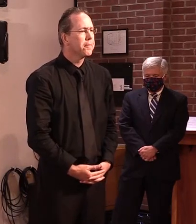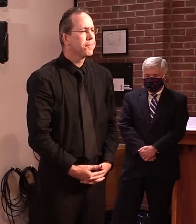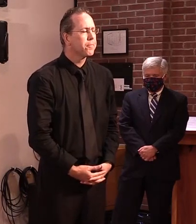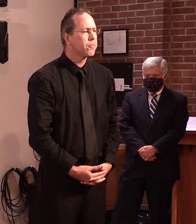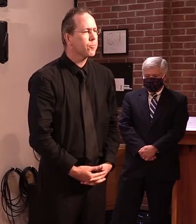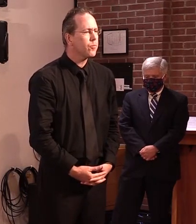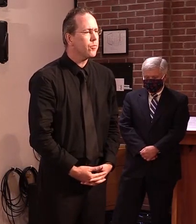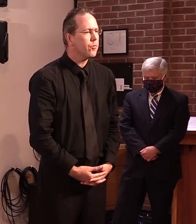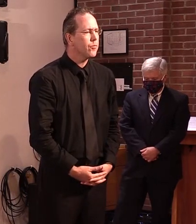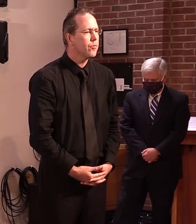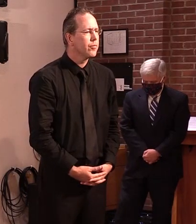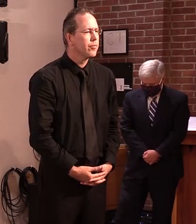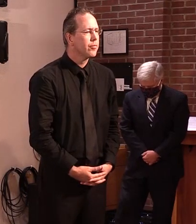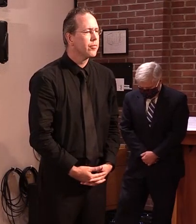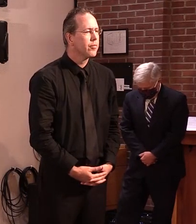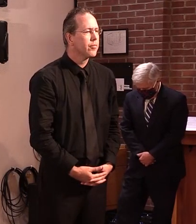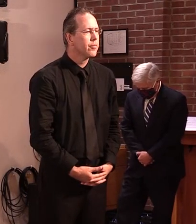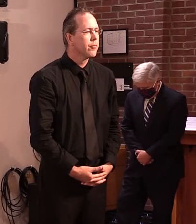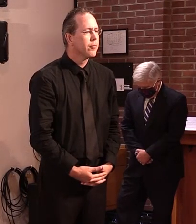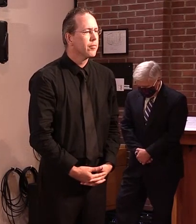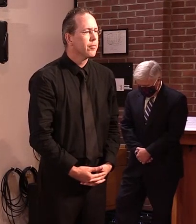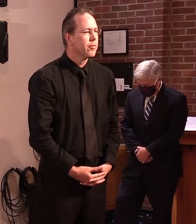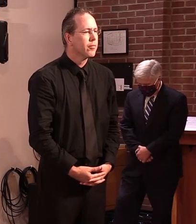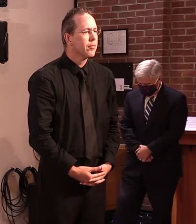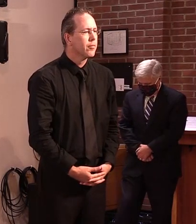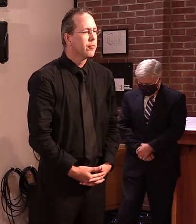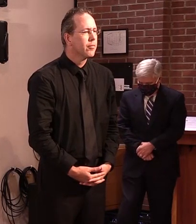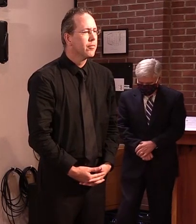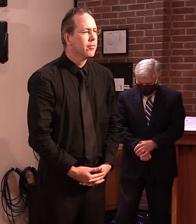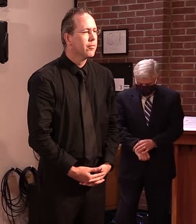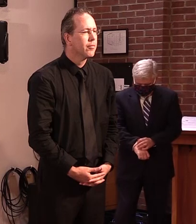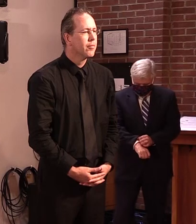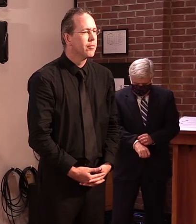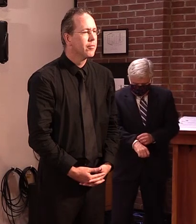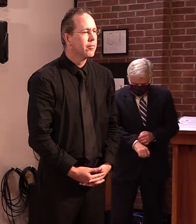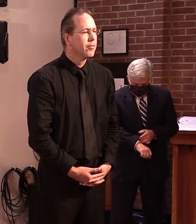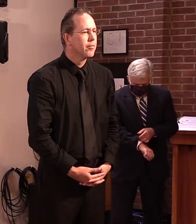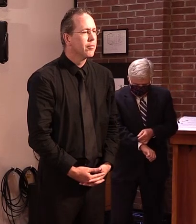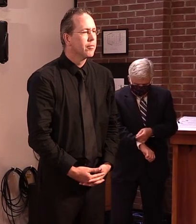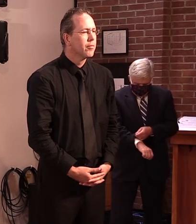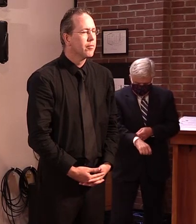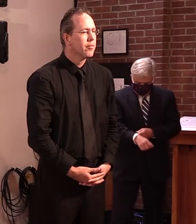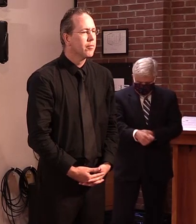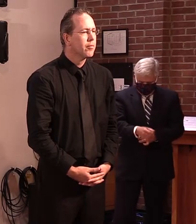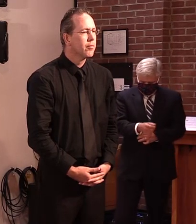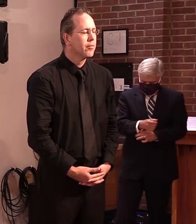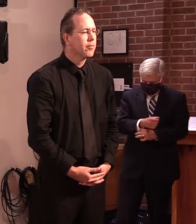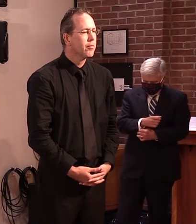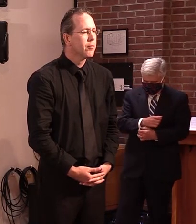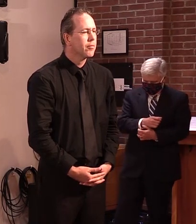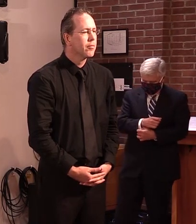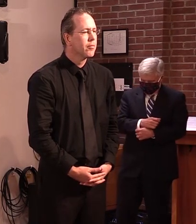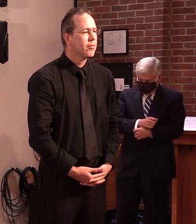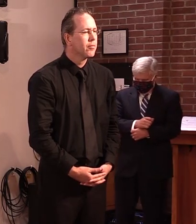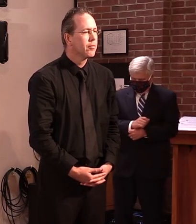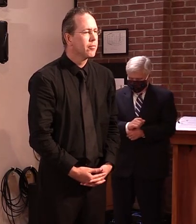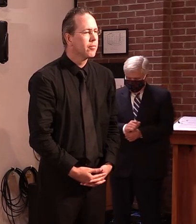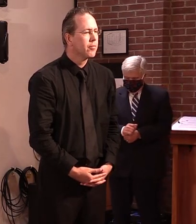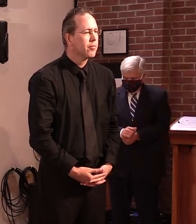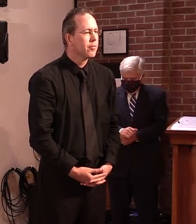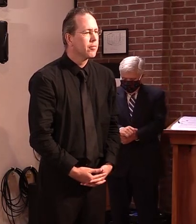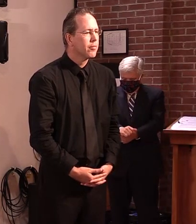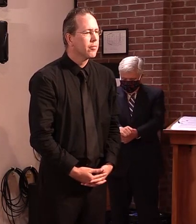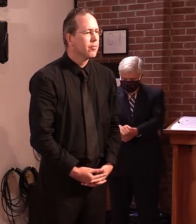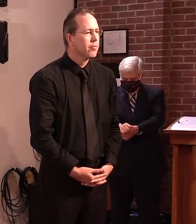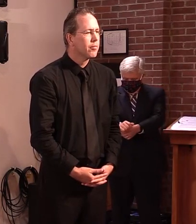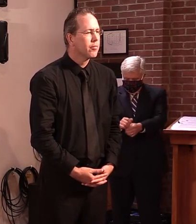I guess I'll ask you if you're moving any closer to saying, based on what you understand about the, as he says, the quality, safety,